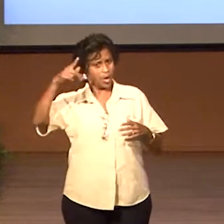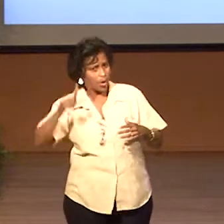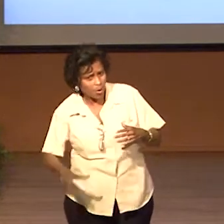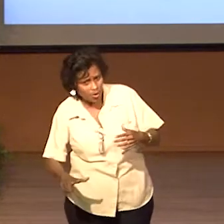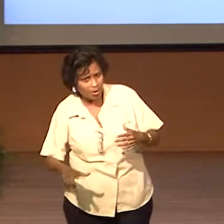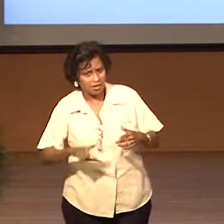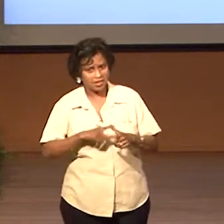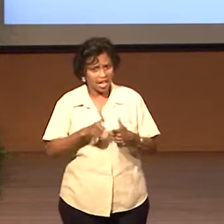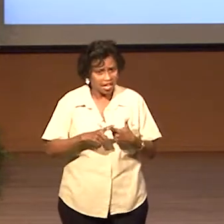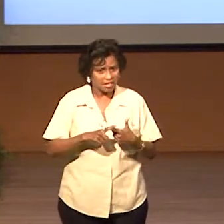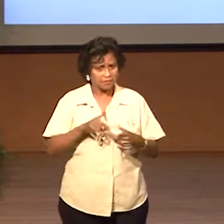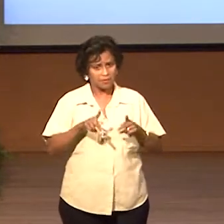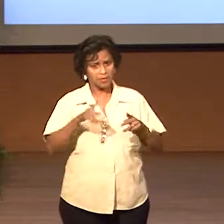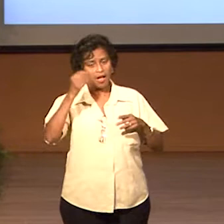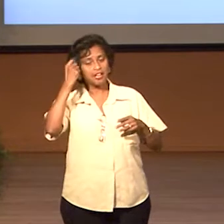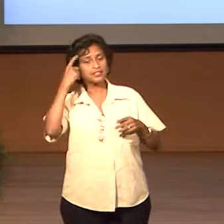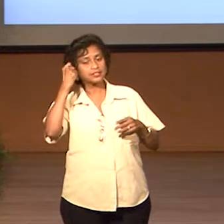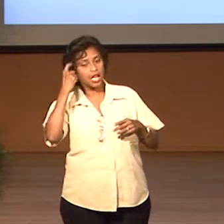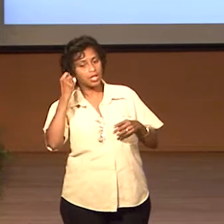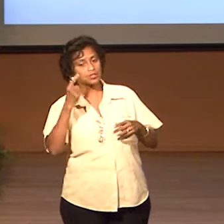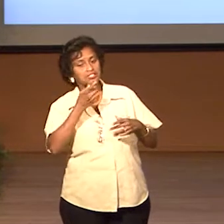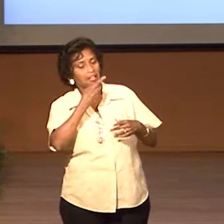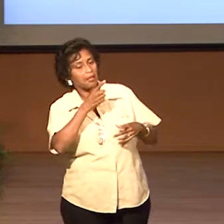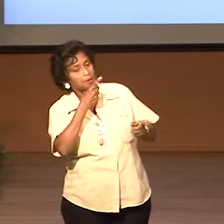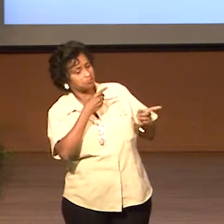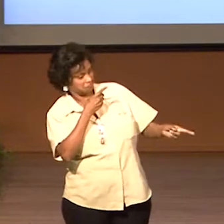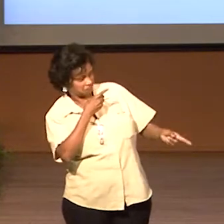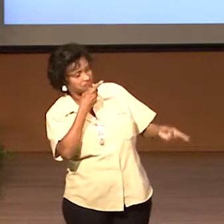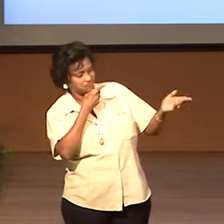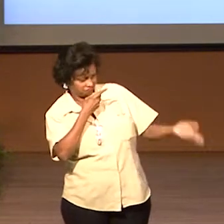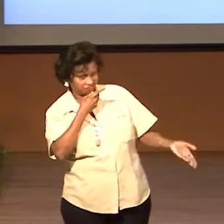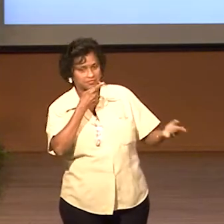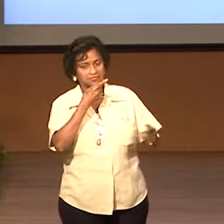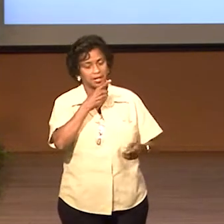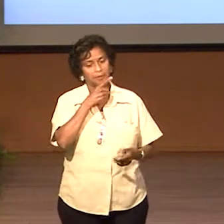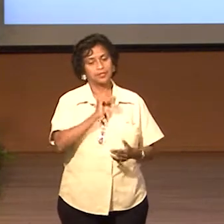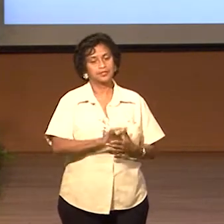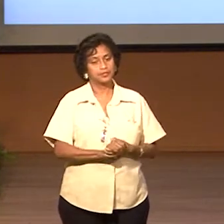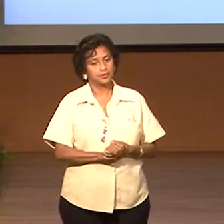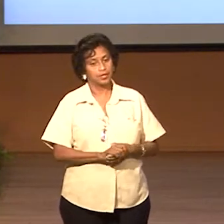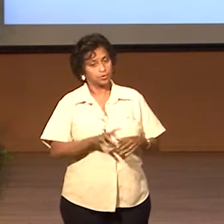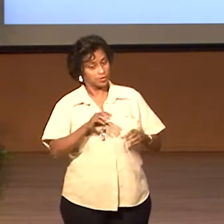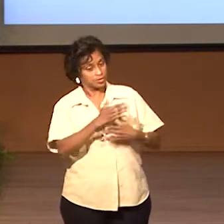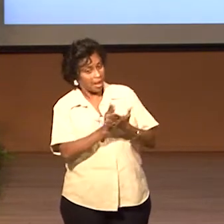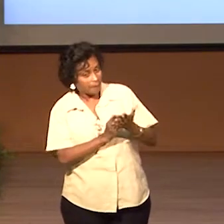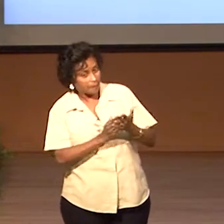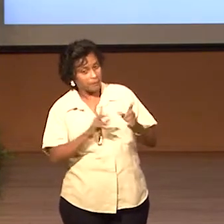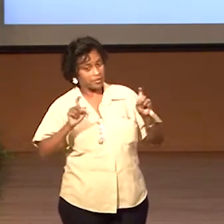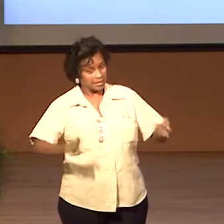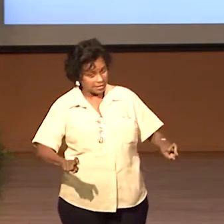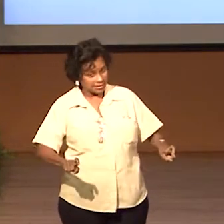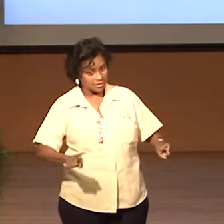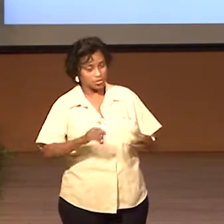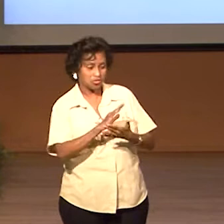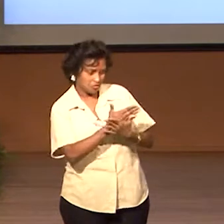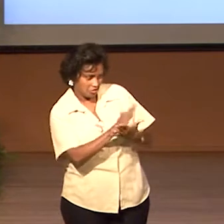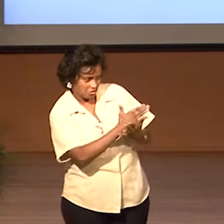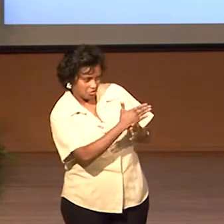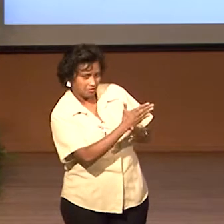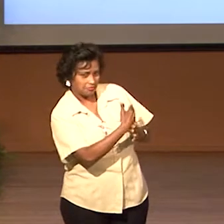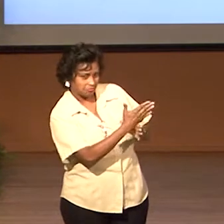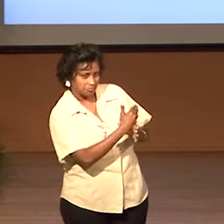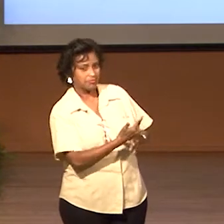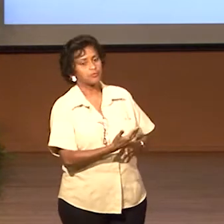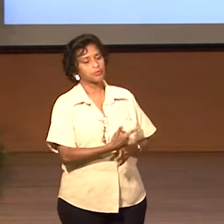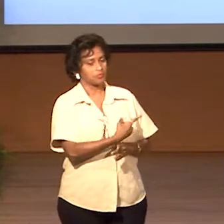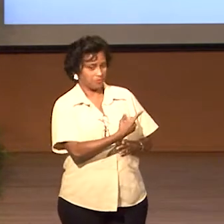have diabetes. So that self-disclosure, that need to be able to share some things about yourself that other people might not